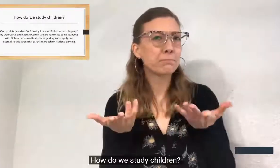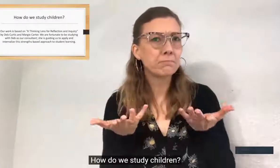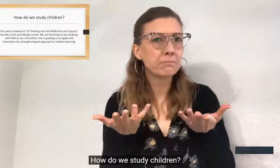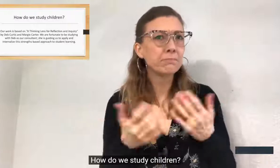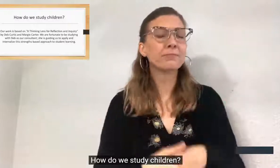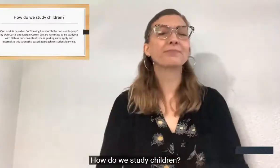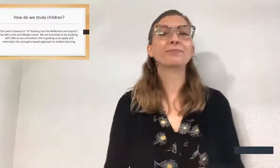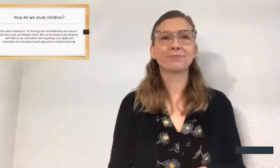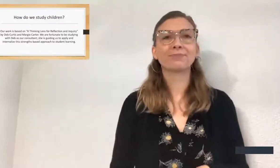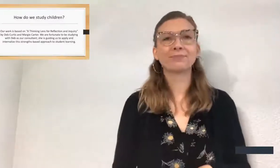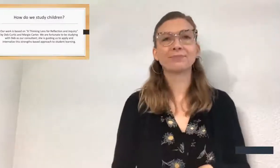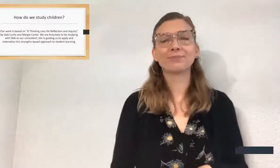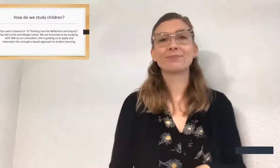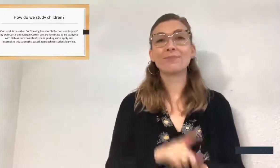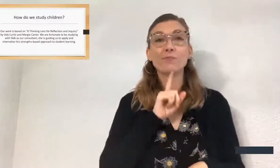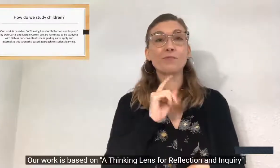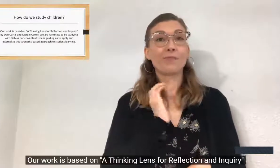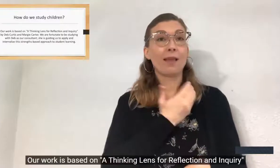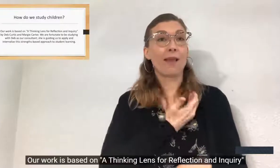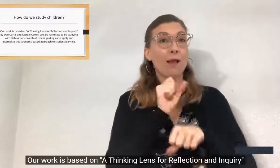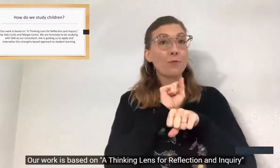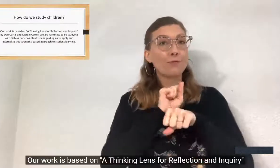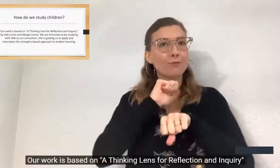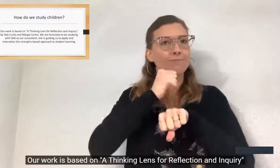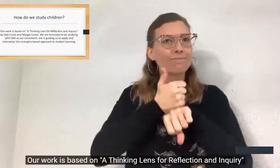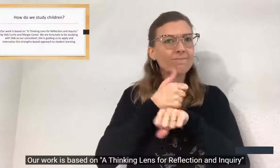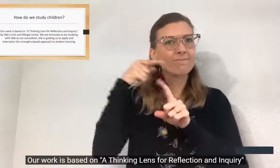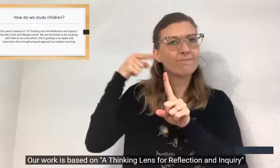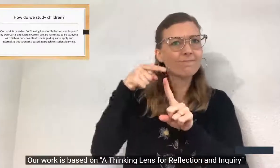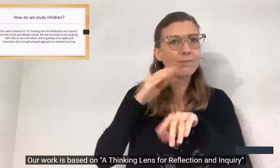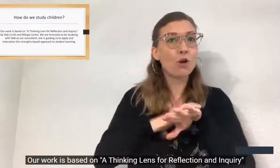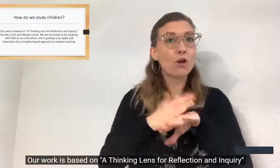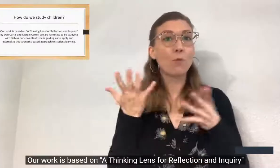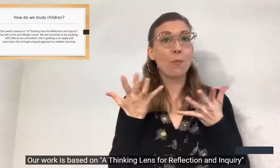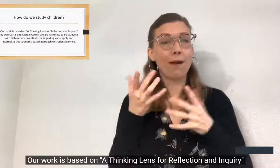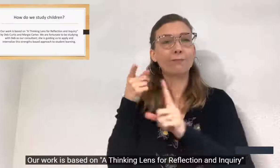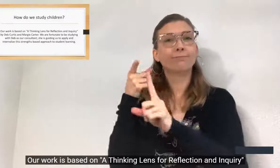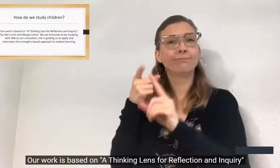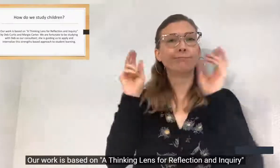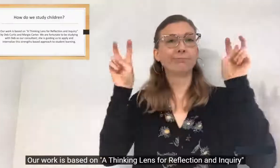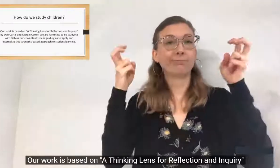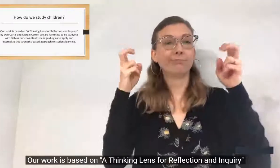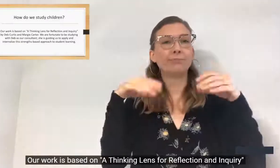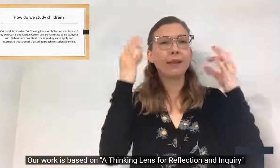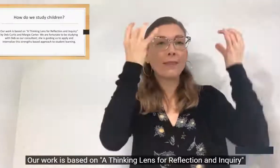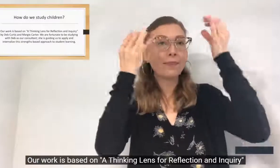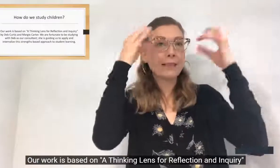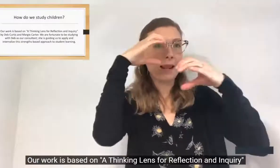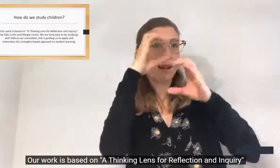You might be thinking or wondering how we study children. Well, our work is based on a